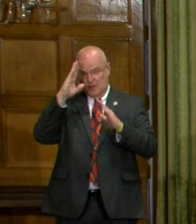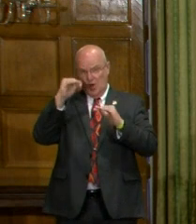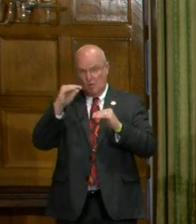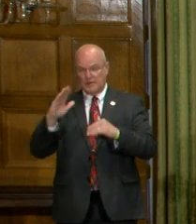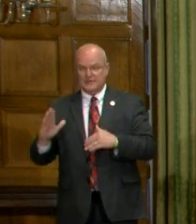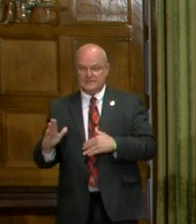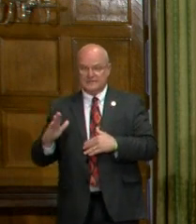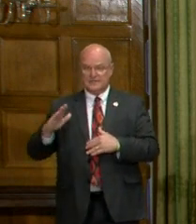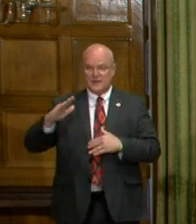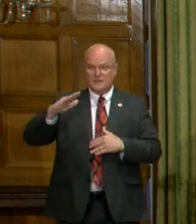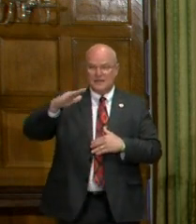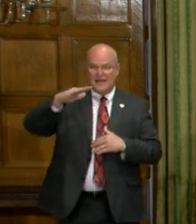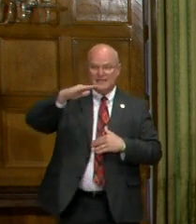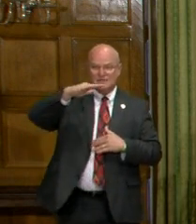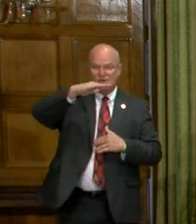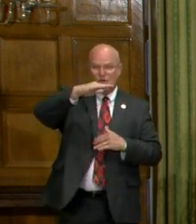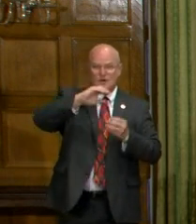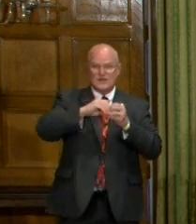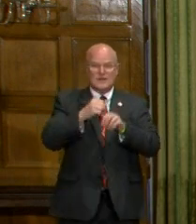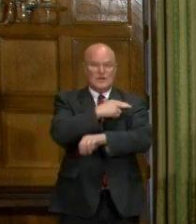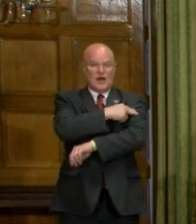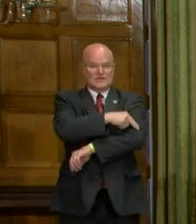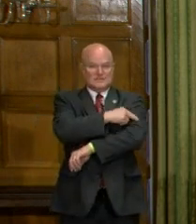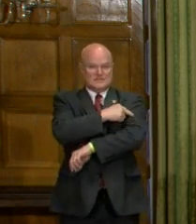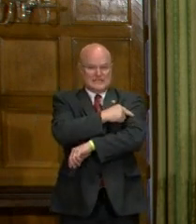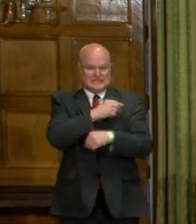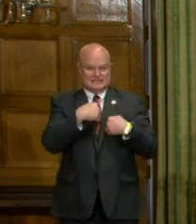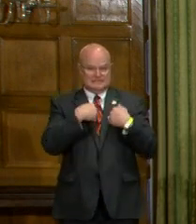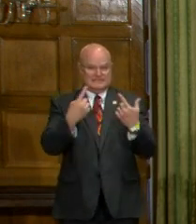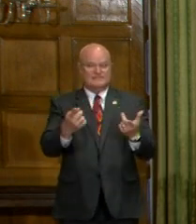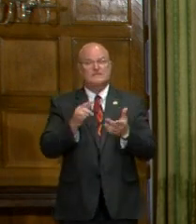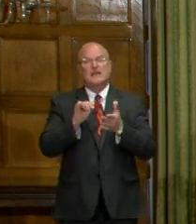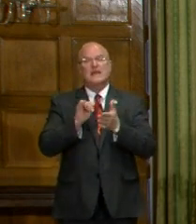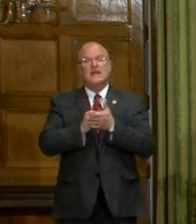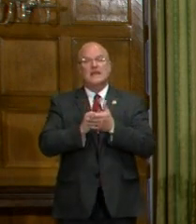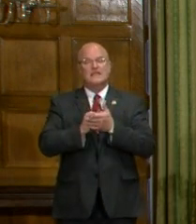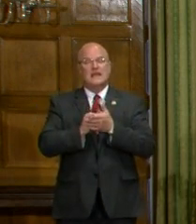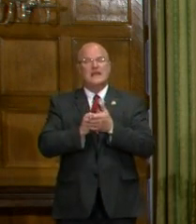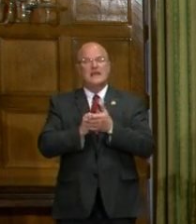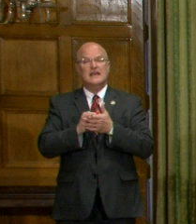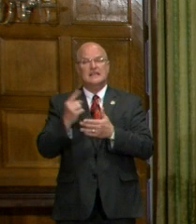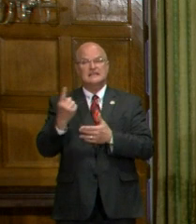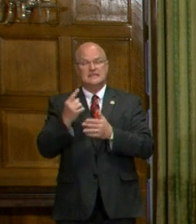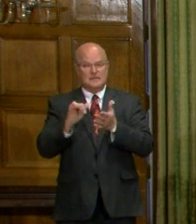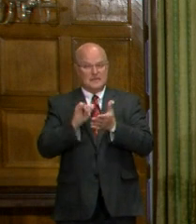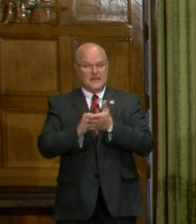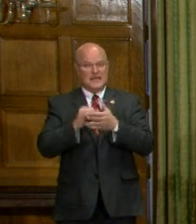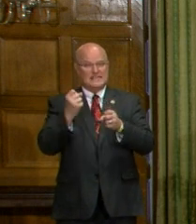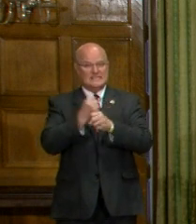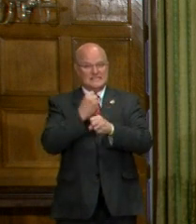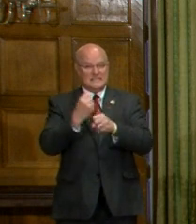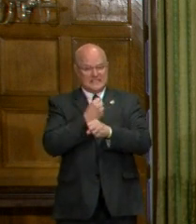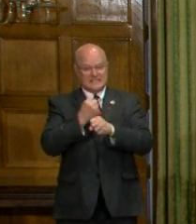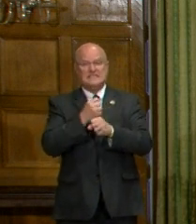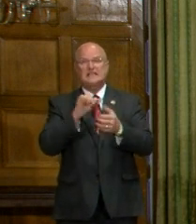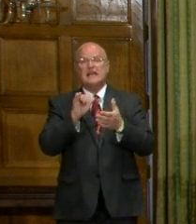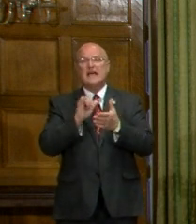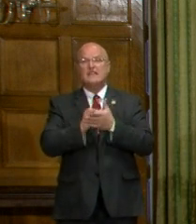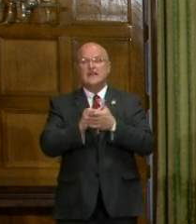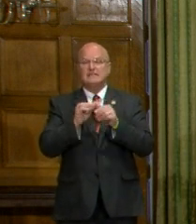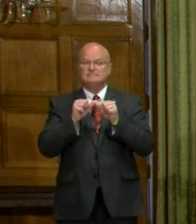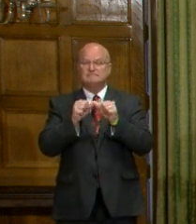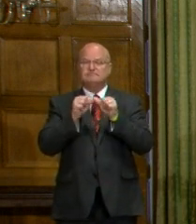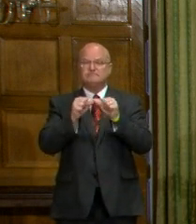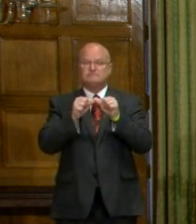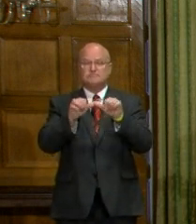is a plateau in the number of hospitalizations. And that is a marker, that a statistic that is